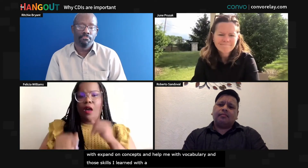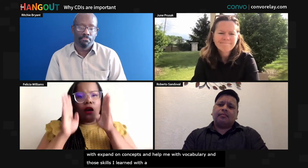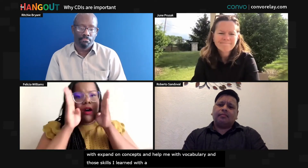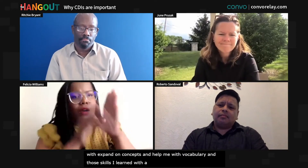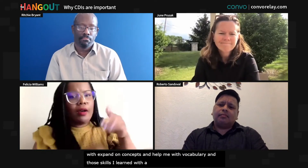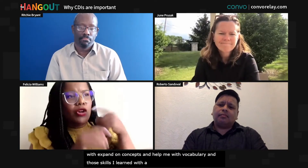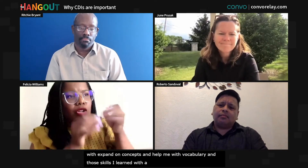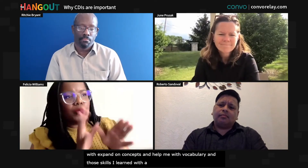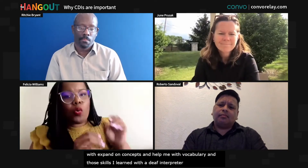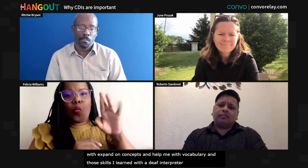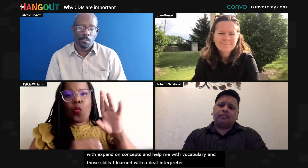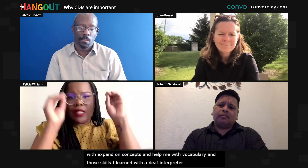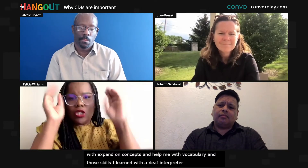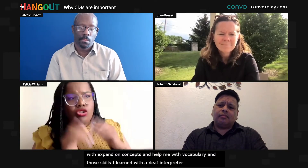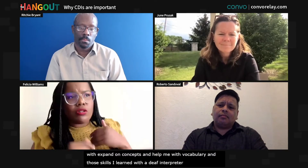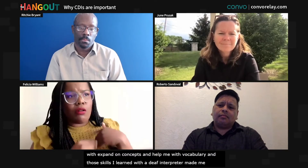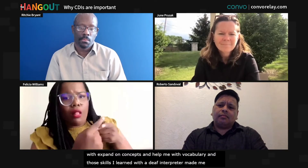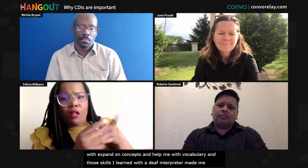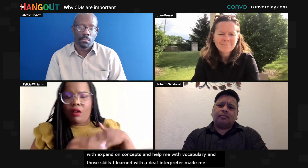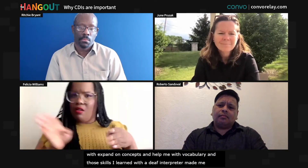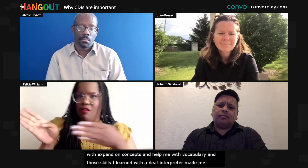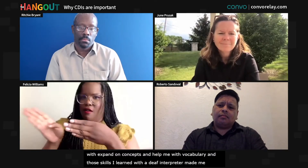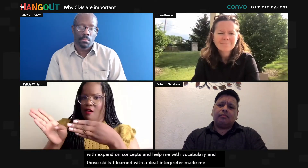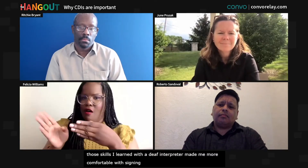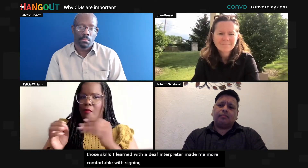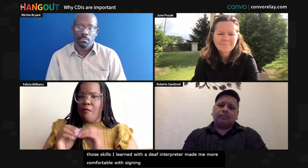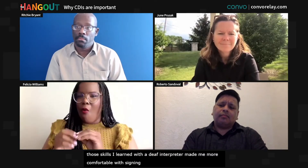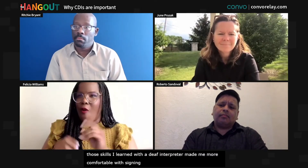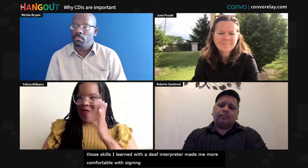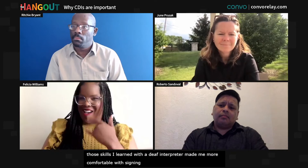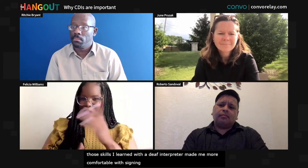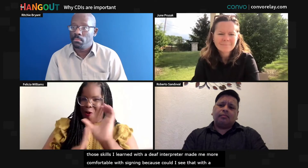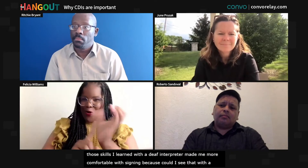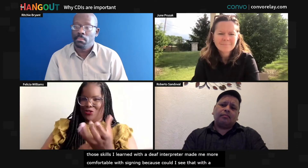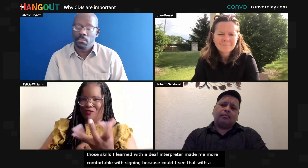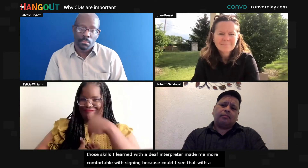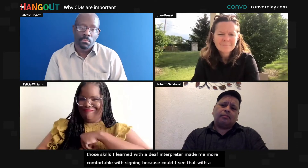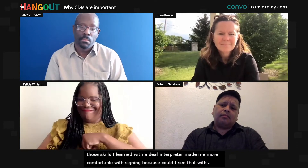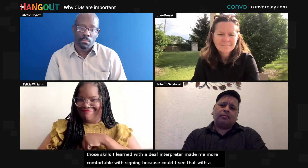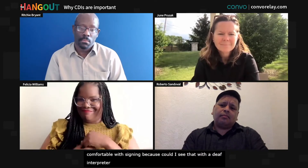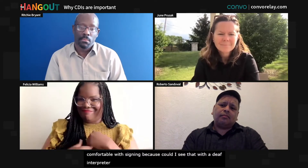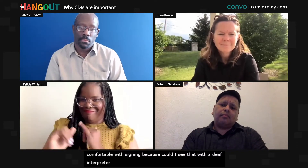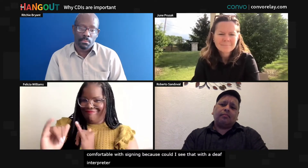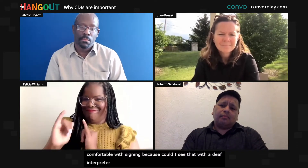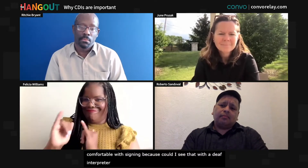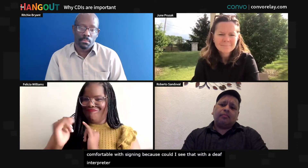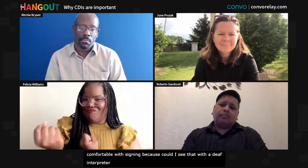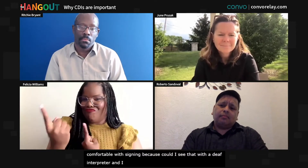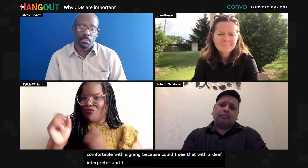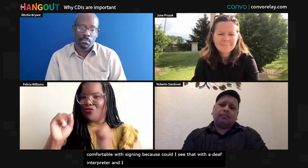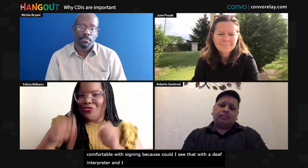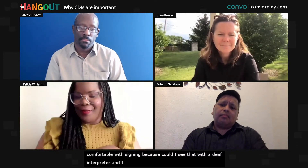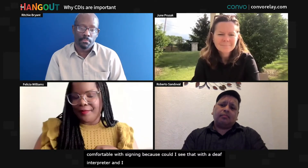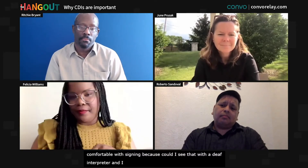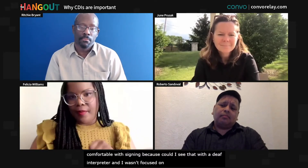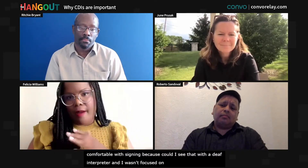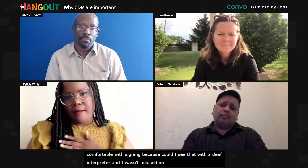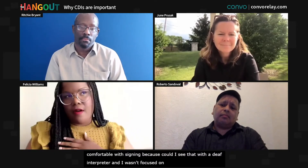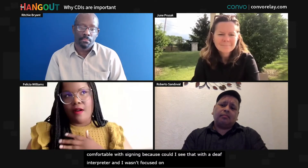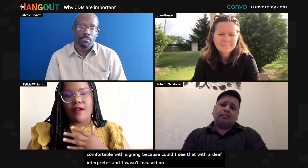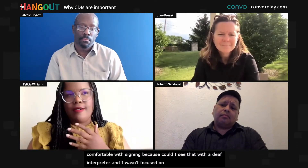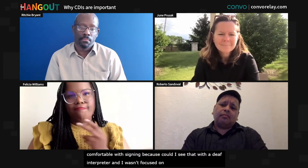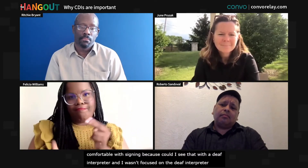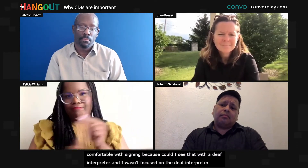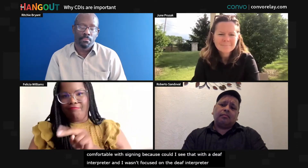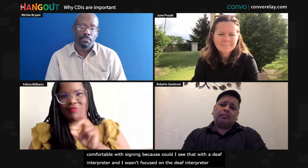with signing because I was able to see that with a deaf interpreter, and I wasn't focused on a hearing interpreter or the teacher. It's because a deaf interpreter has the same